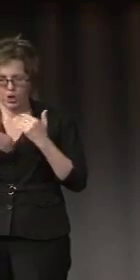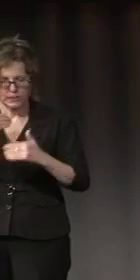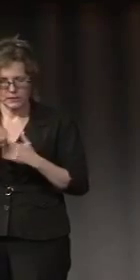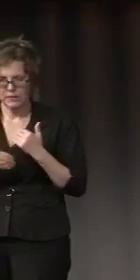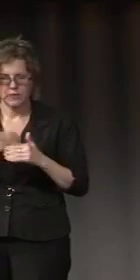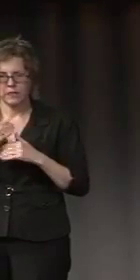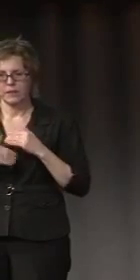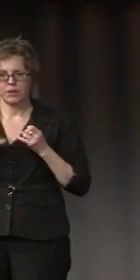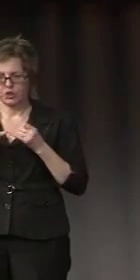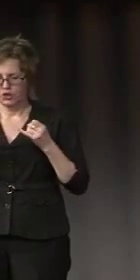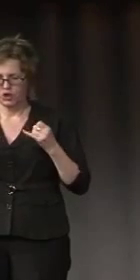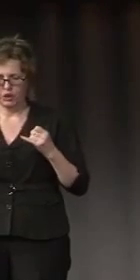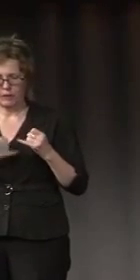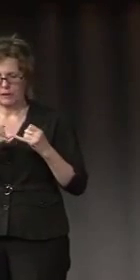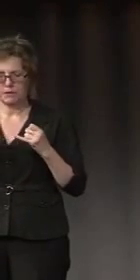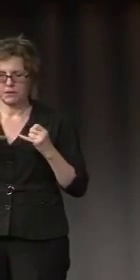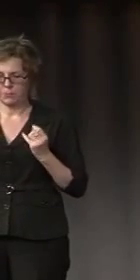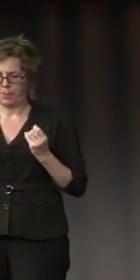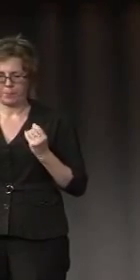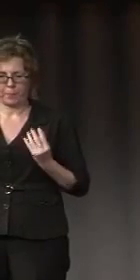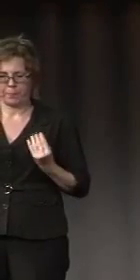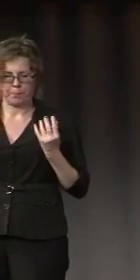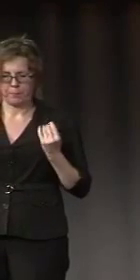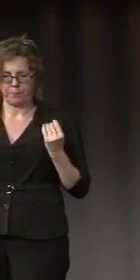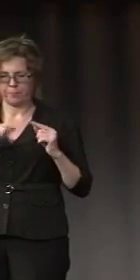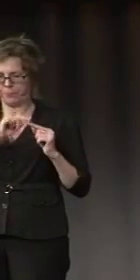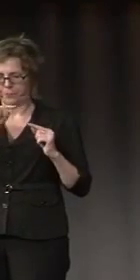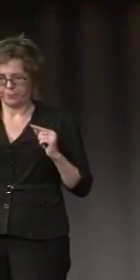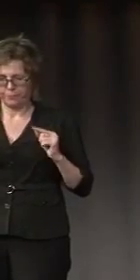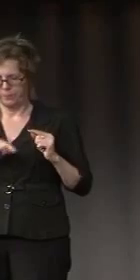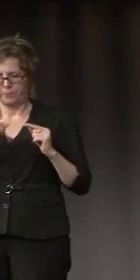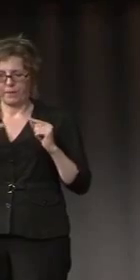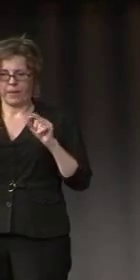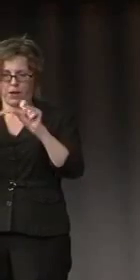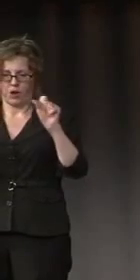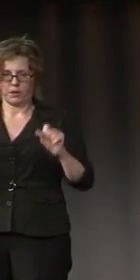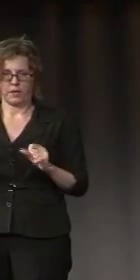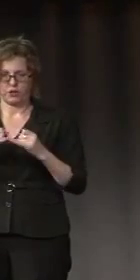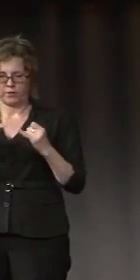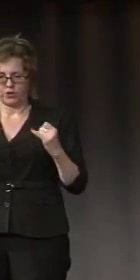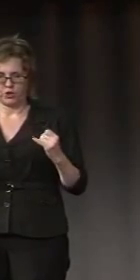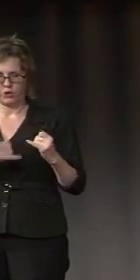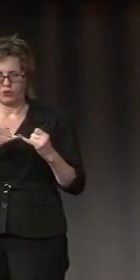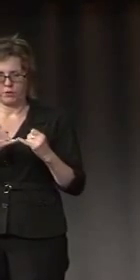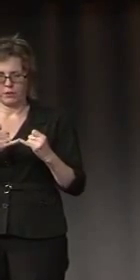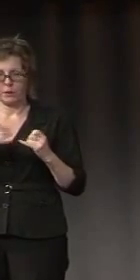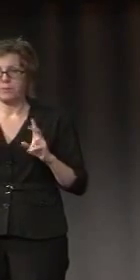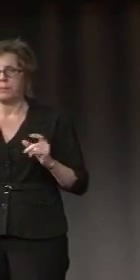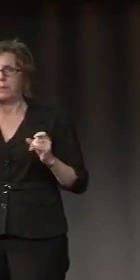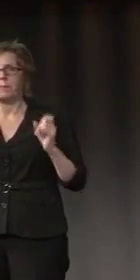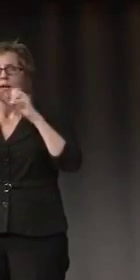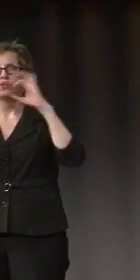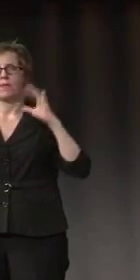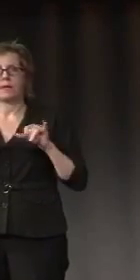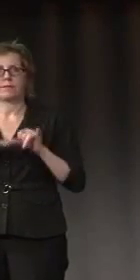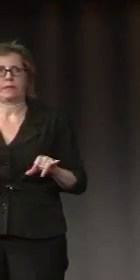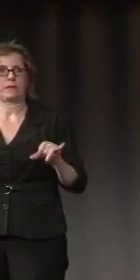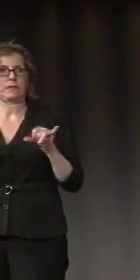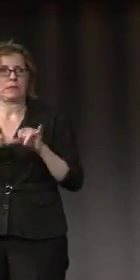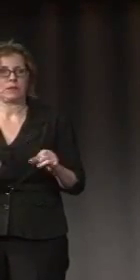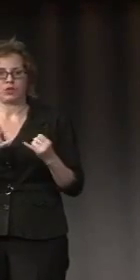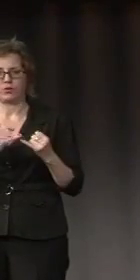pulses go through them from one place to another. The architecture of that circuitry is imagined as fixed, and